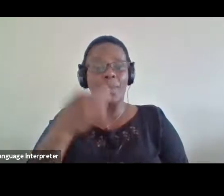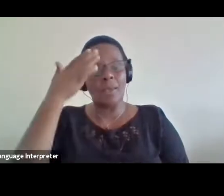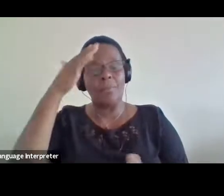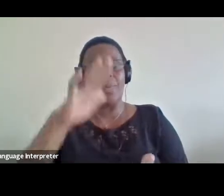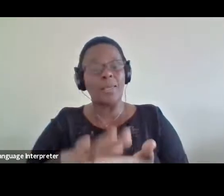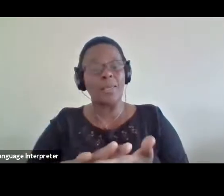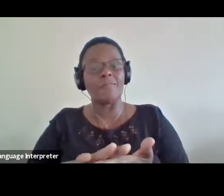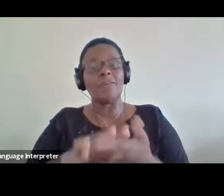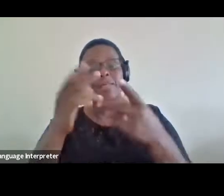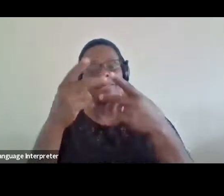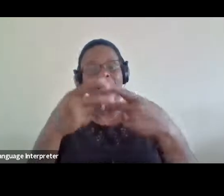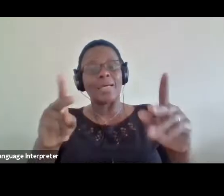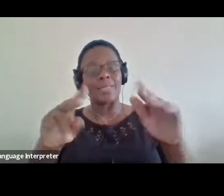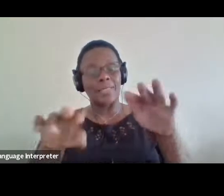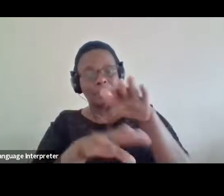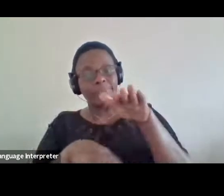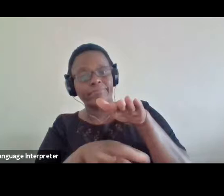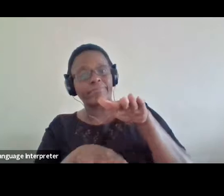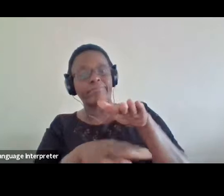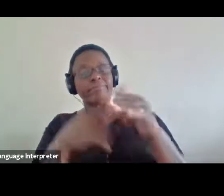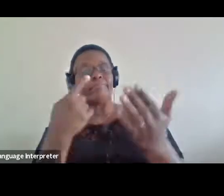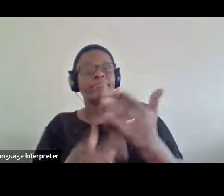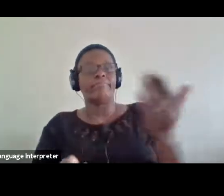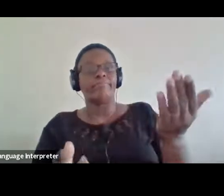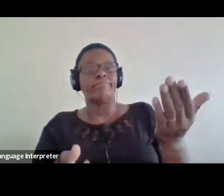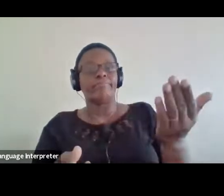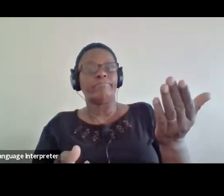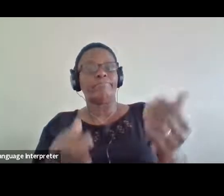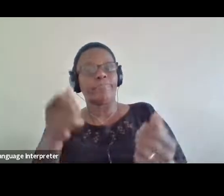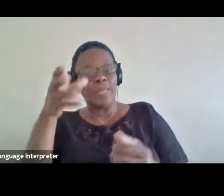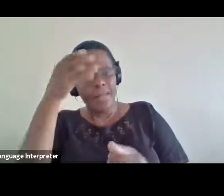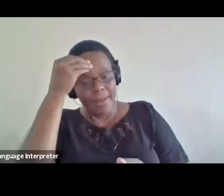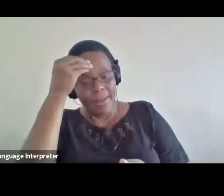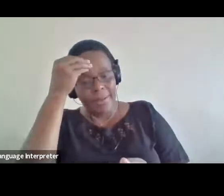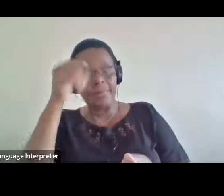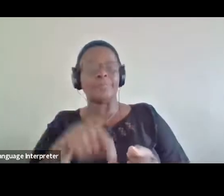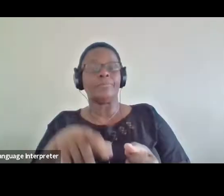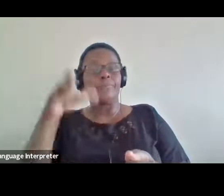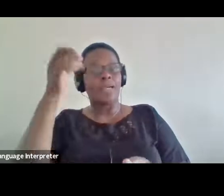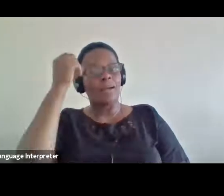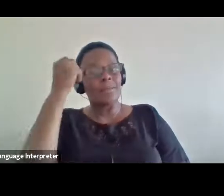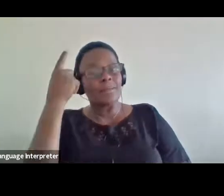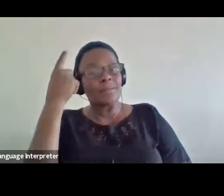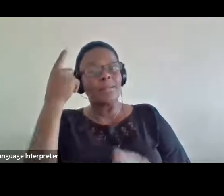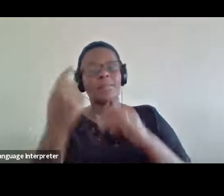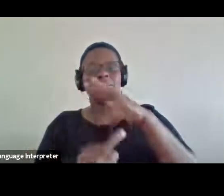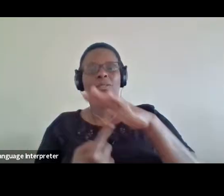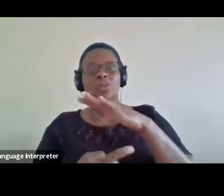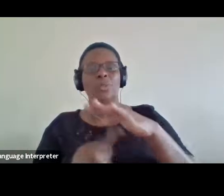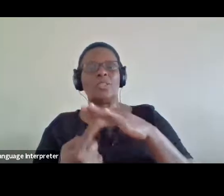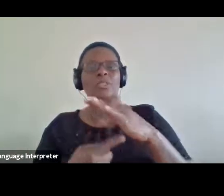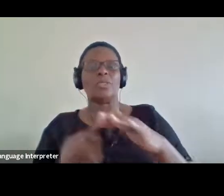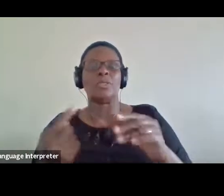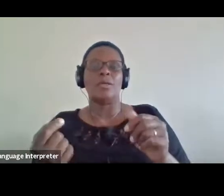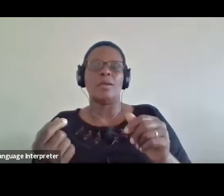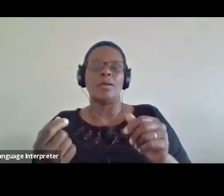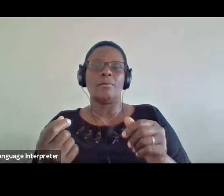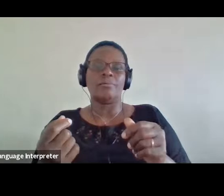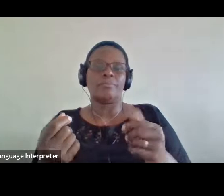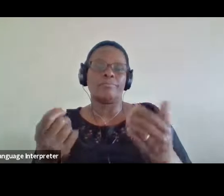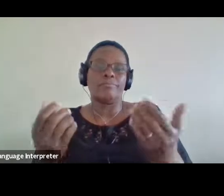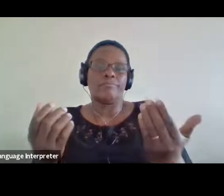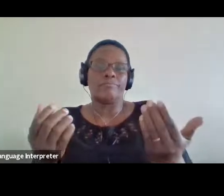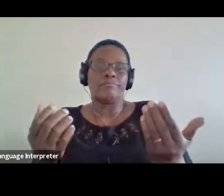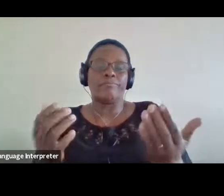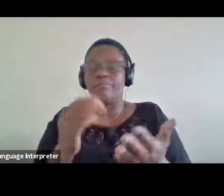point is to learn about it, to understand the situation and the cyber landscape as it currently exists, because it's